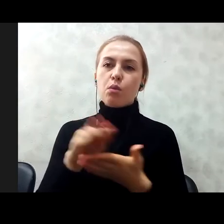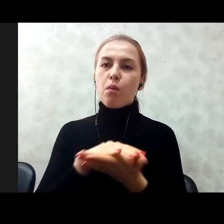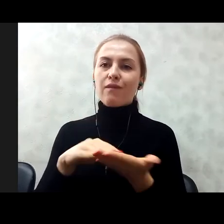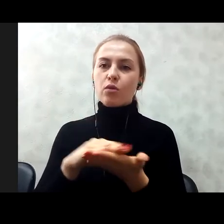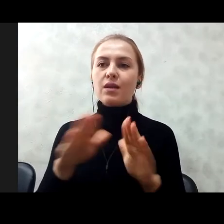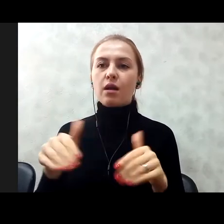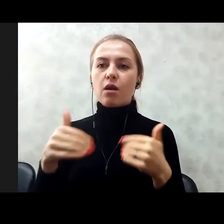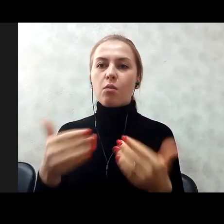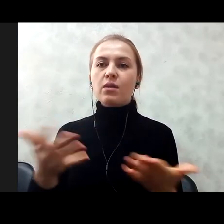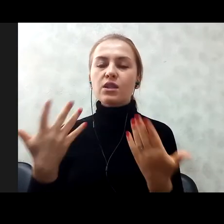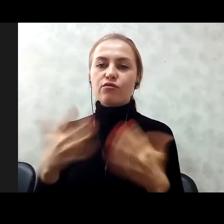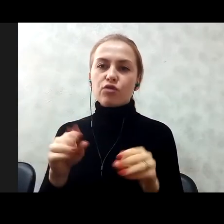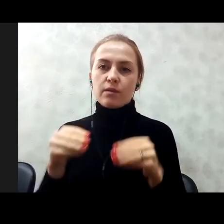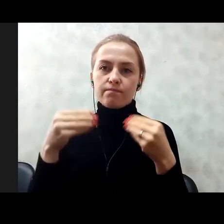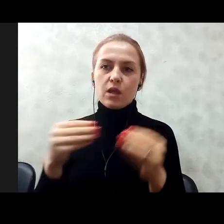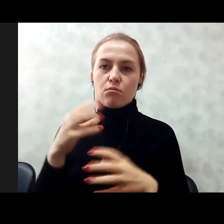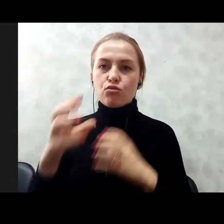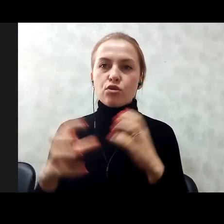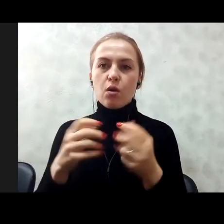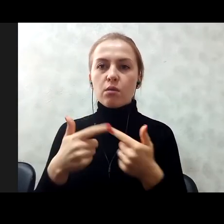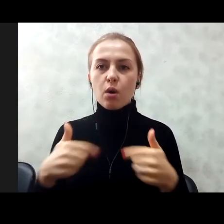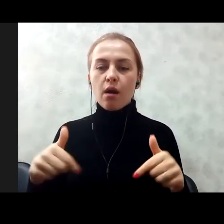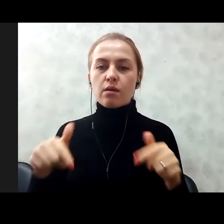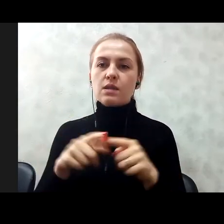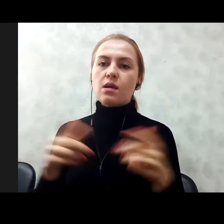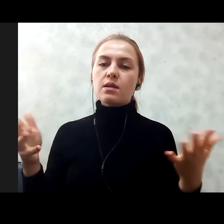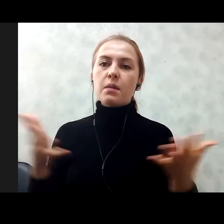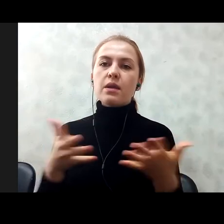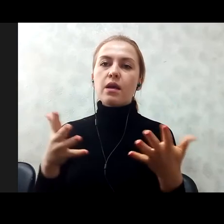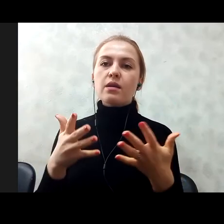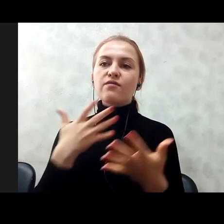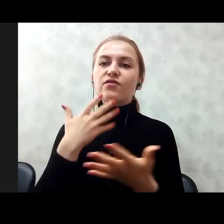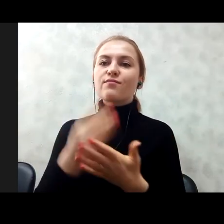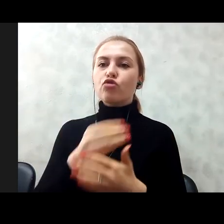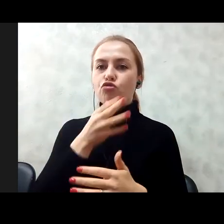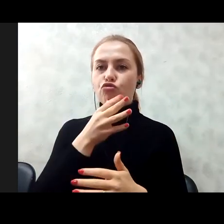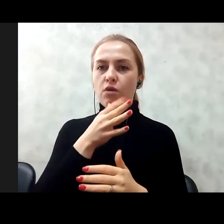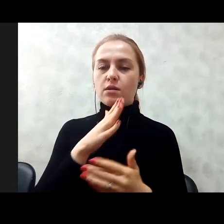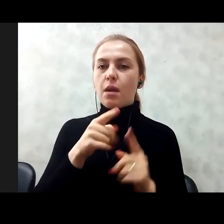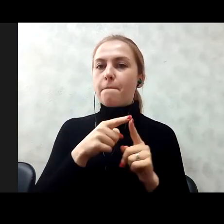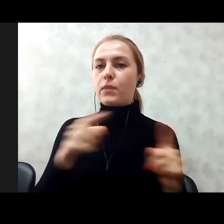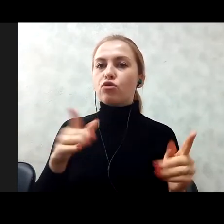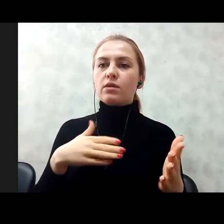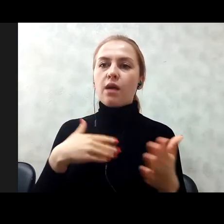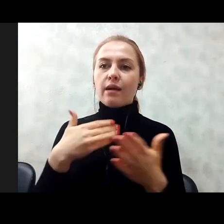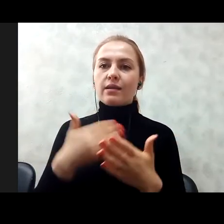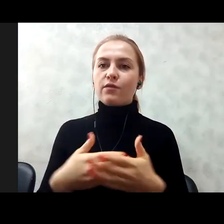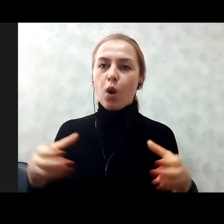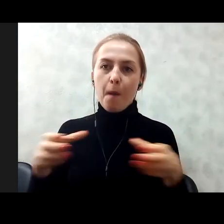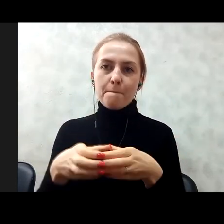general overview. I would not be repeating the recommendations provided by international organizations